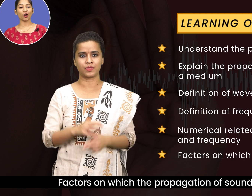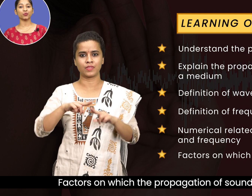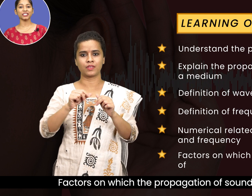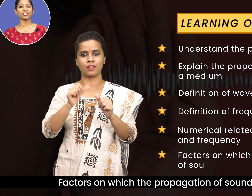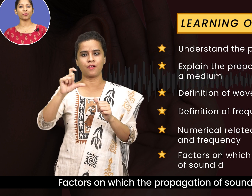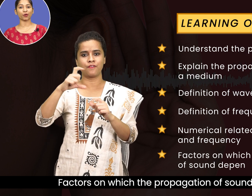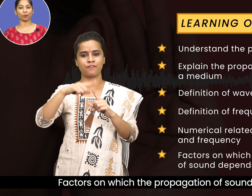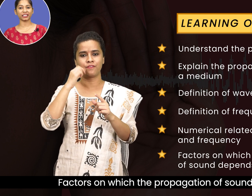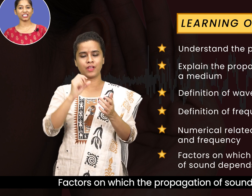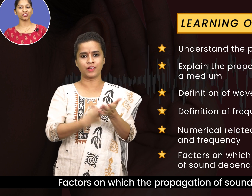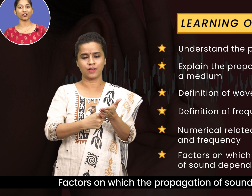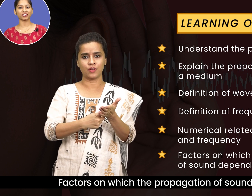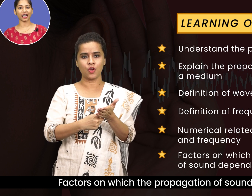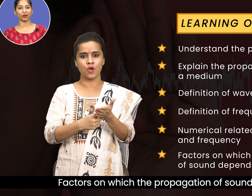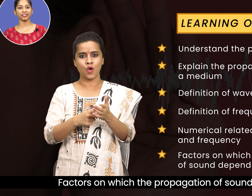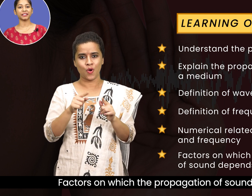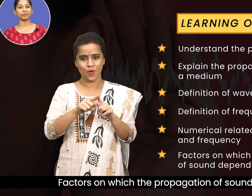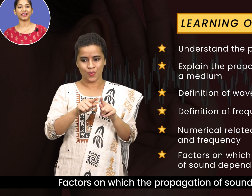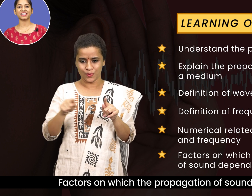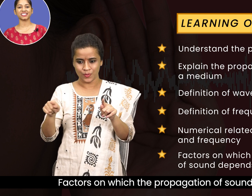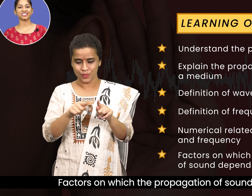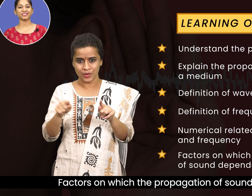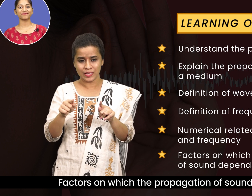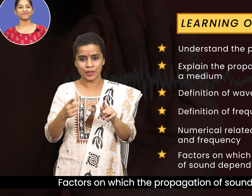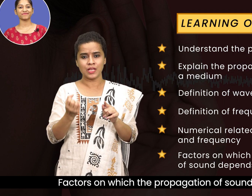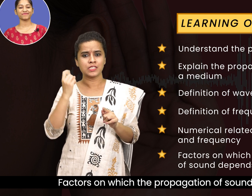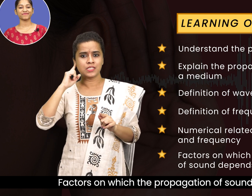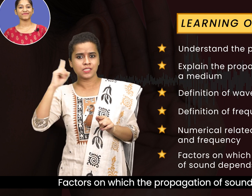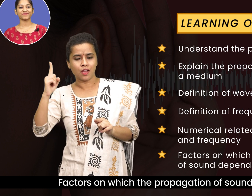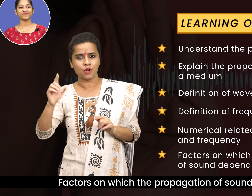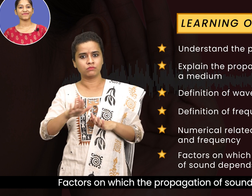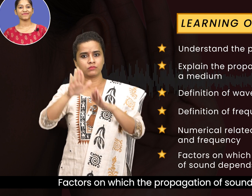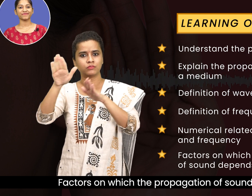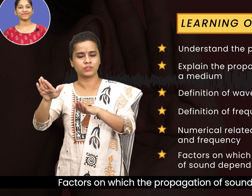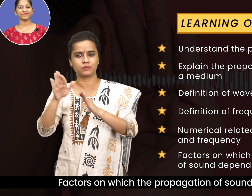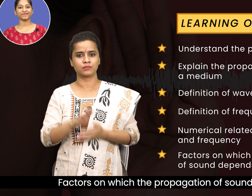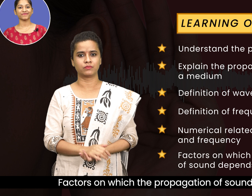factors on which the propagation of sound depends.